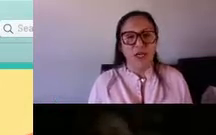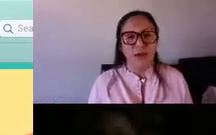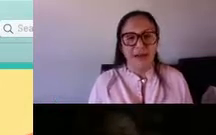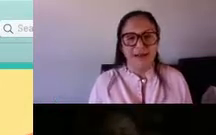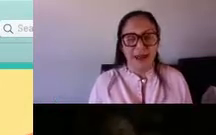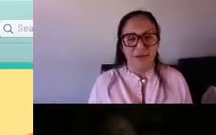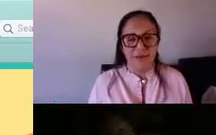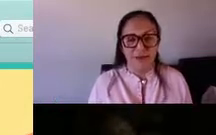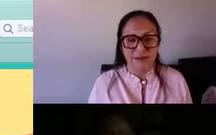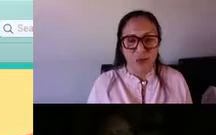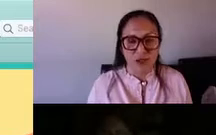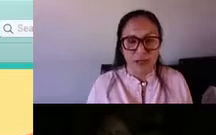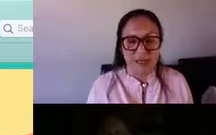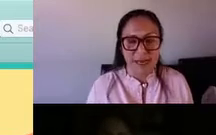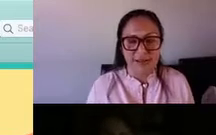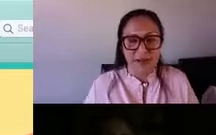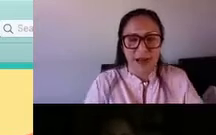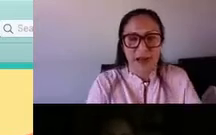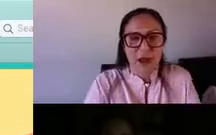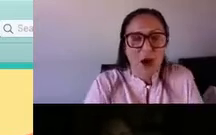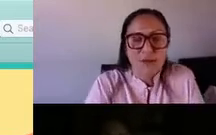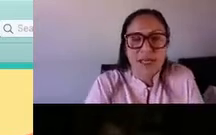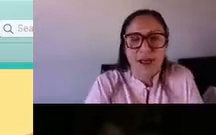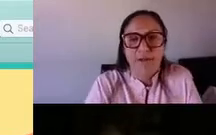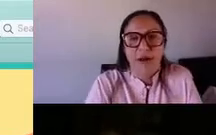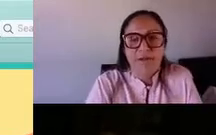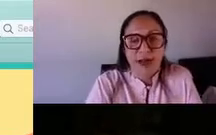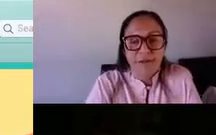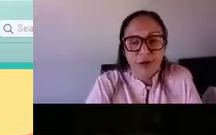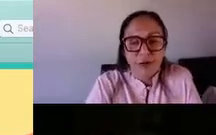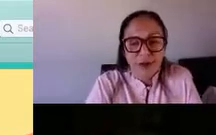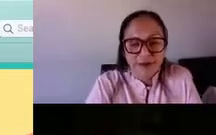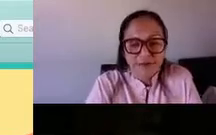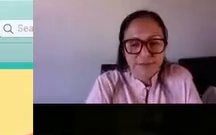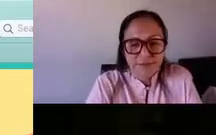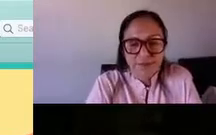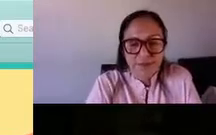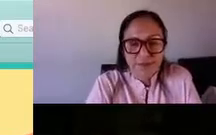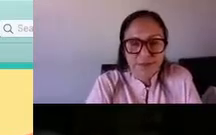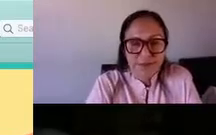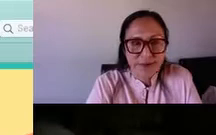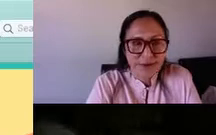what you would like to gather from this workshop today, so that I hope to cover all of that for you guys.